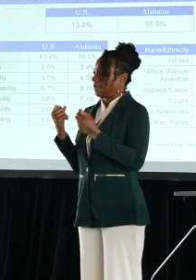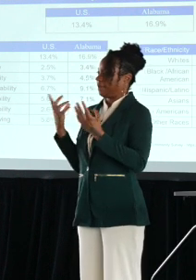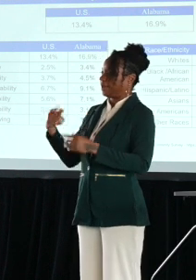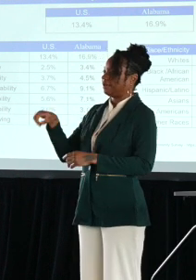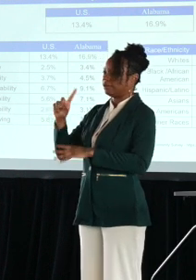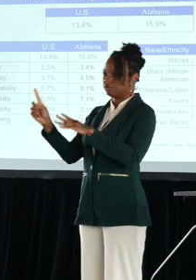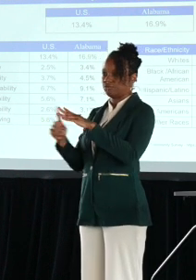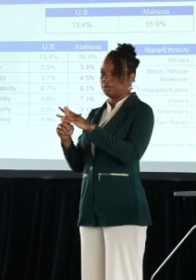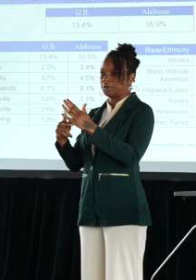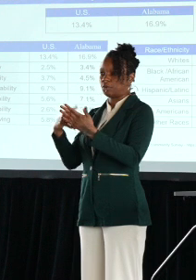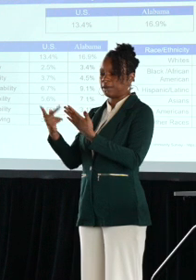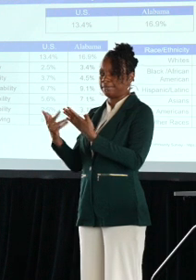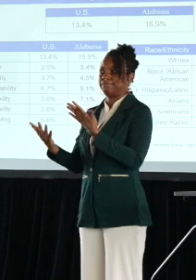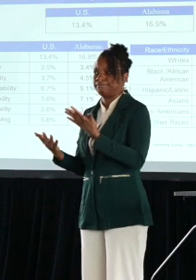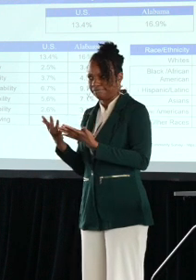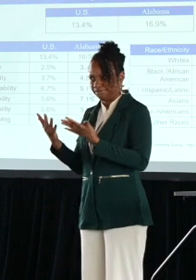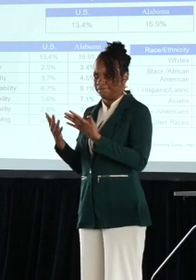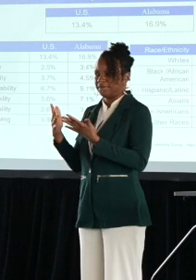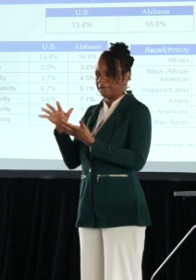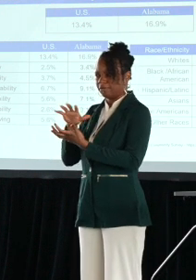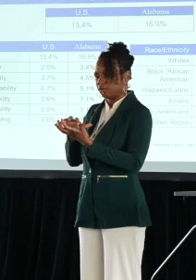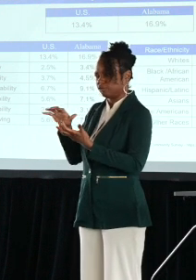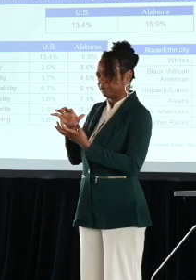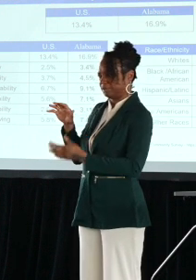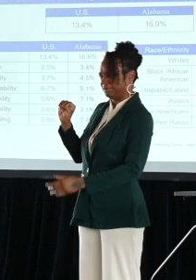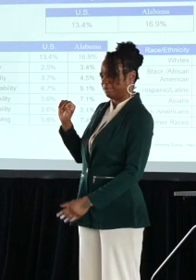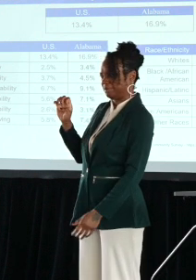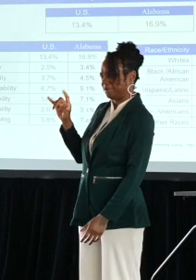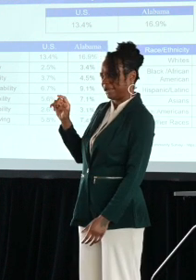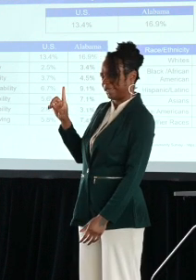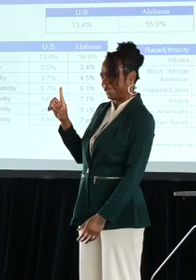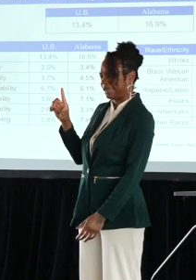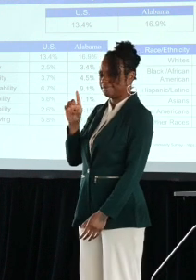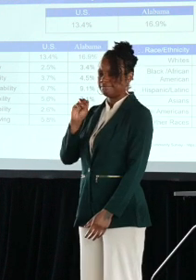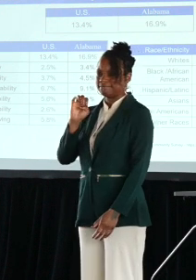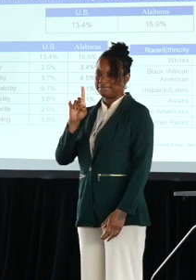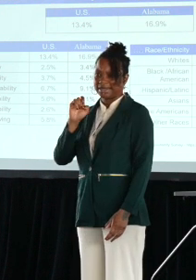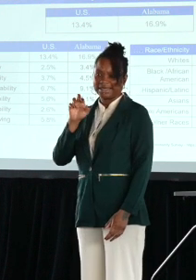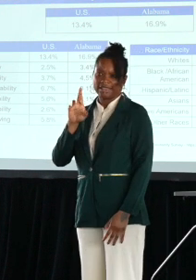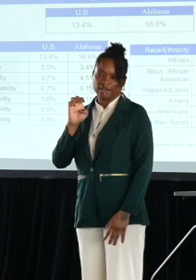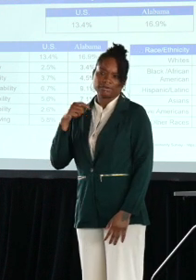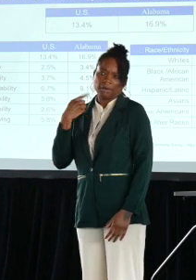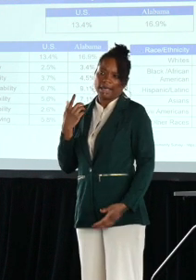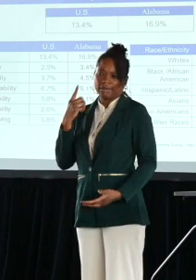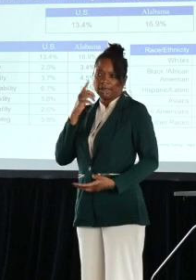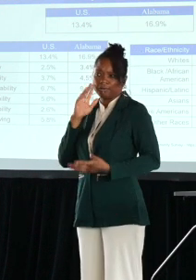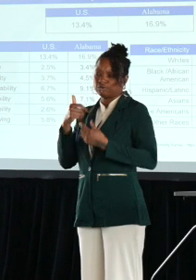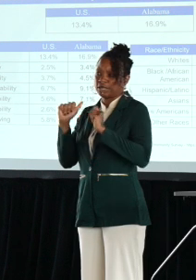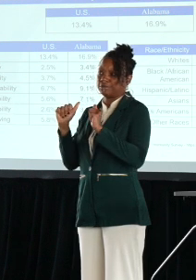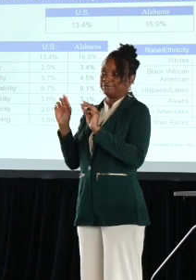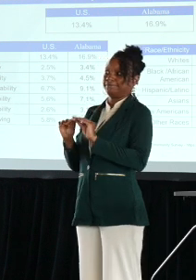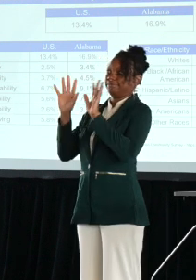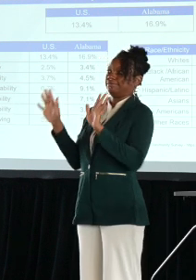just to make sure everybody's on the same page. So Medicaid is a public program for people with low incomes and